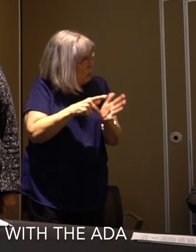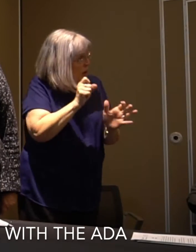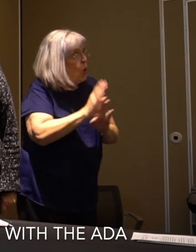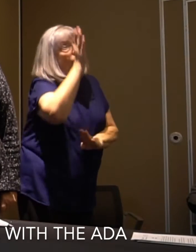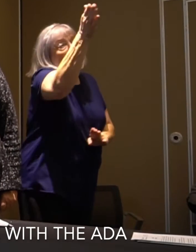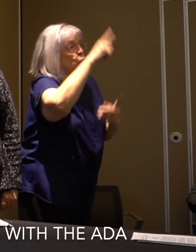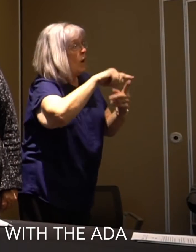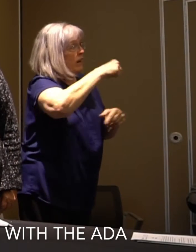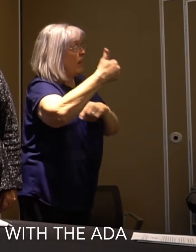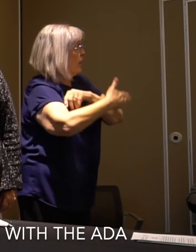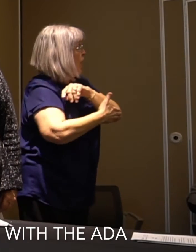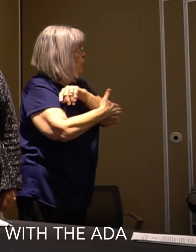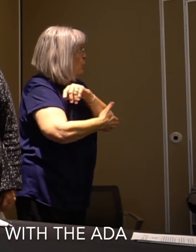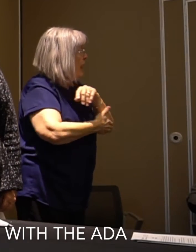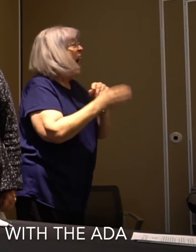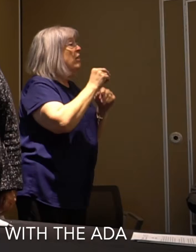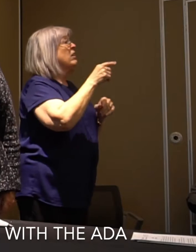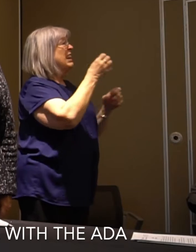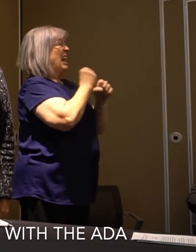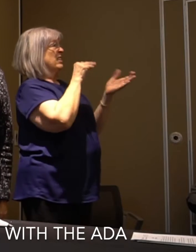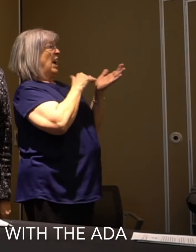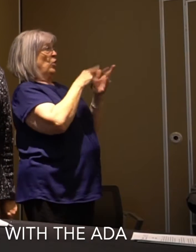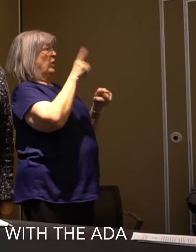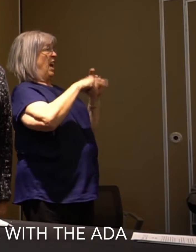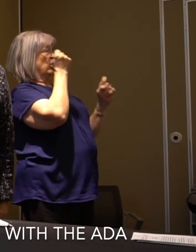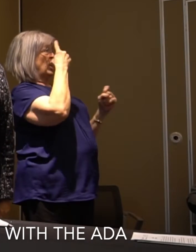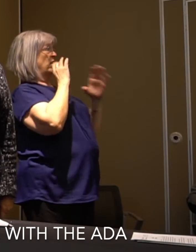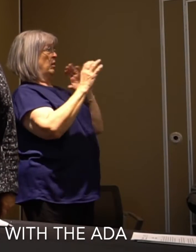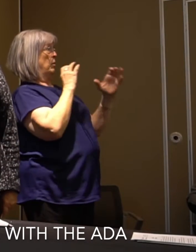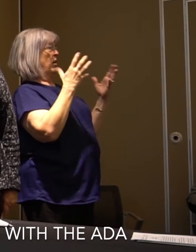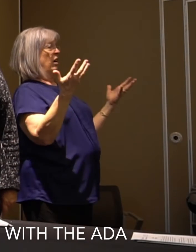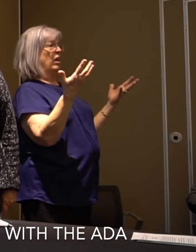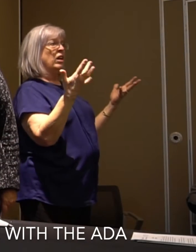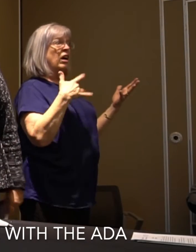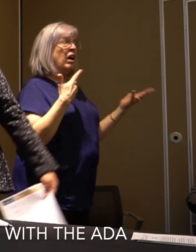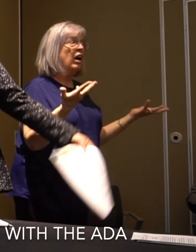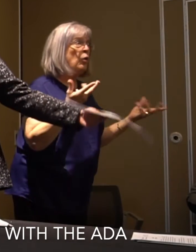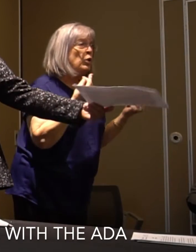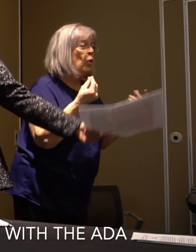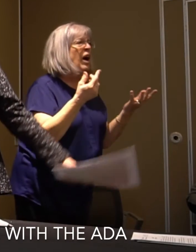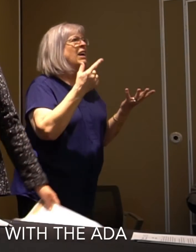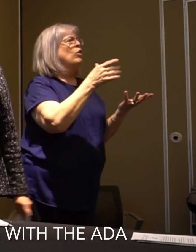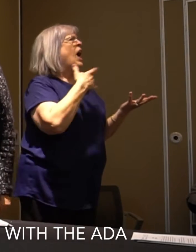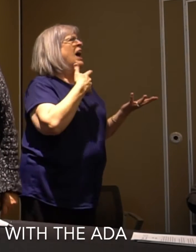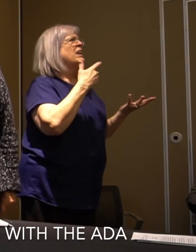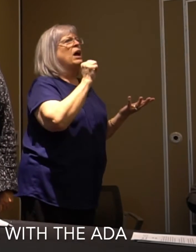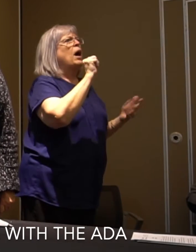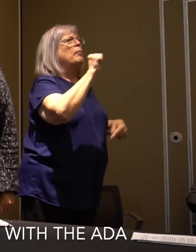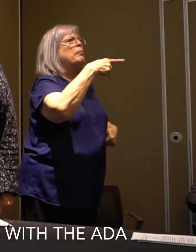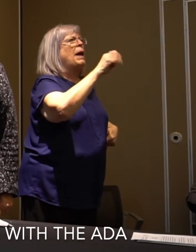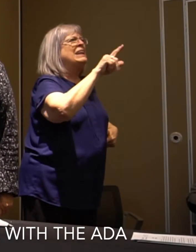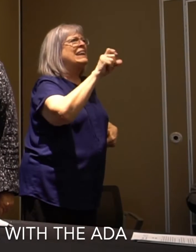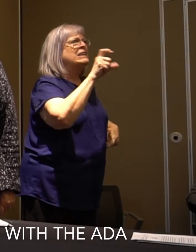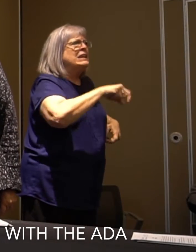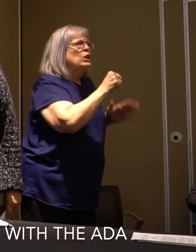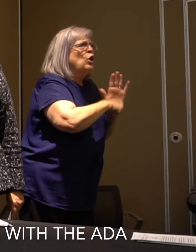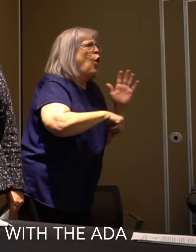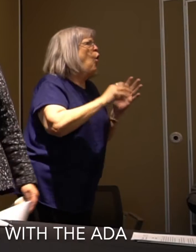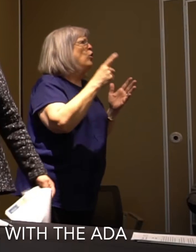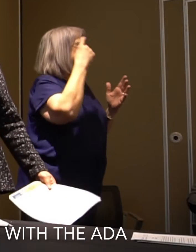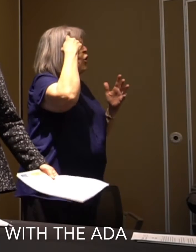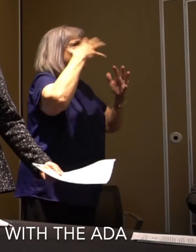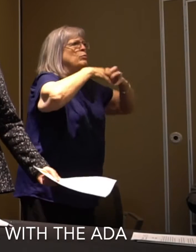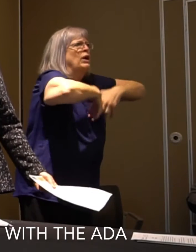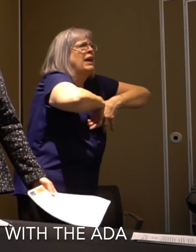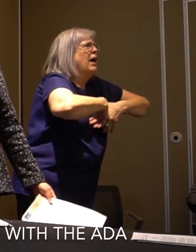to a doctor that you couldn't understand? What if you had appendicitis? What if you had a nervous breakdown or you